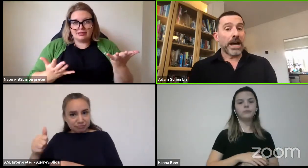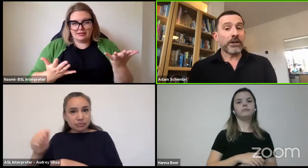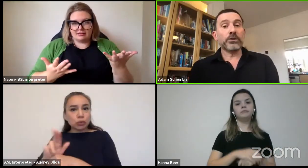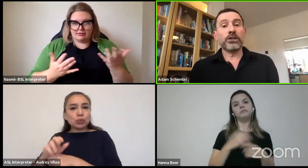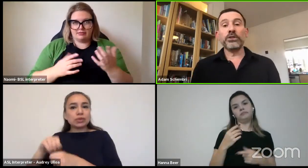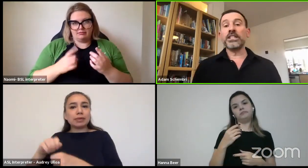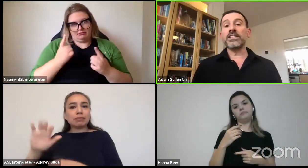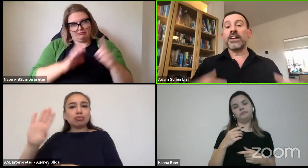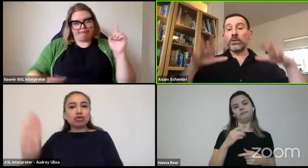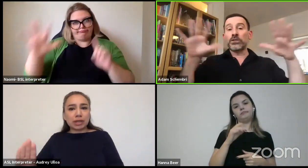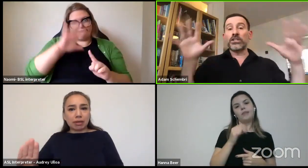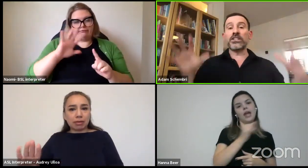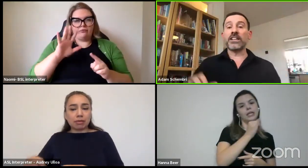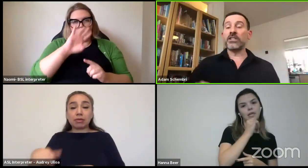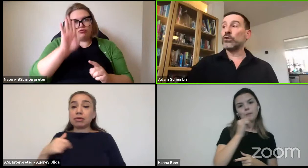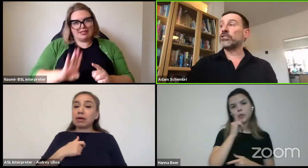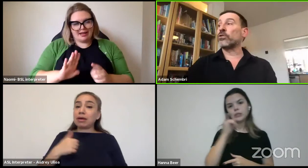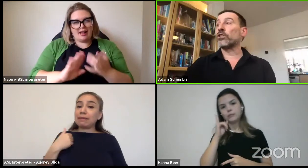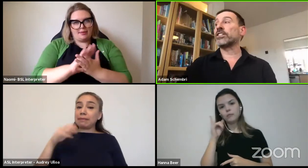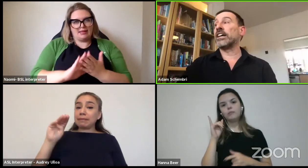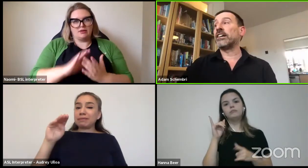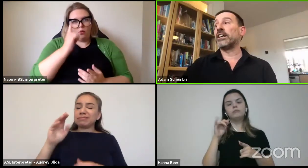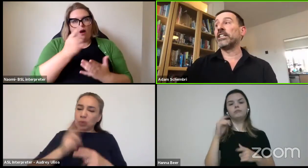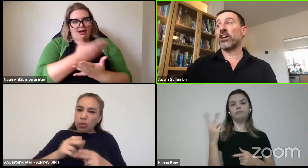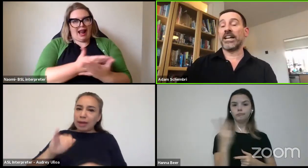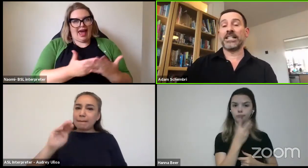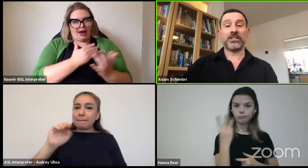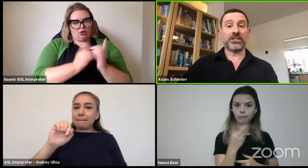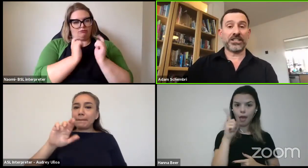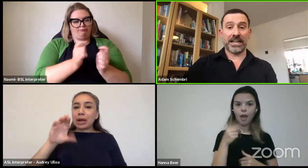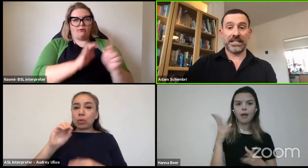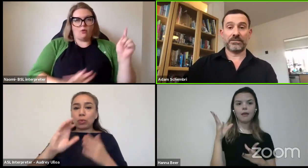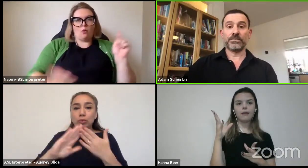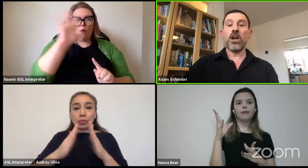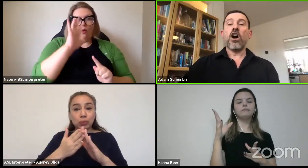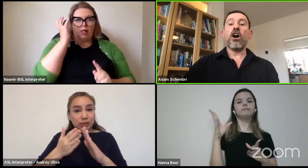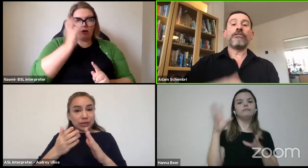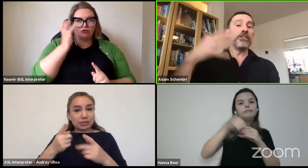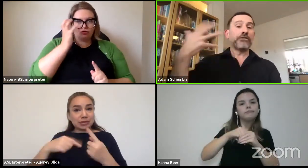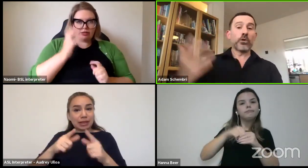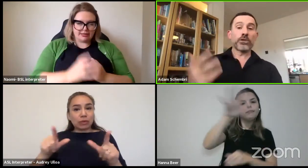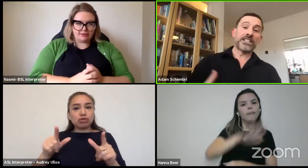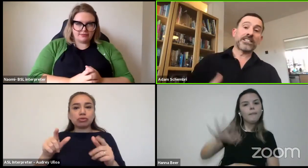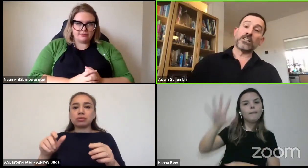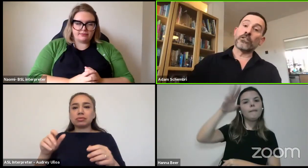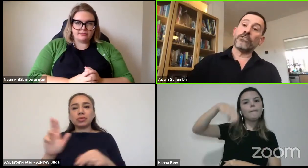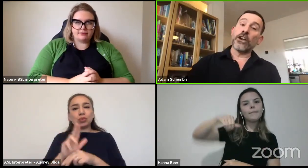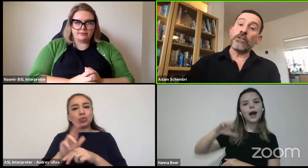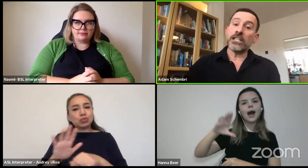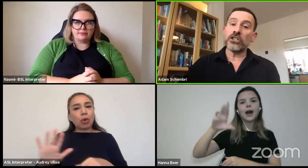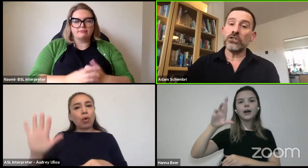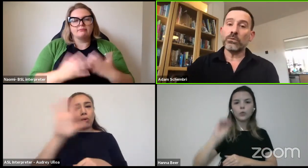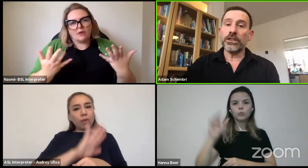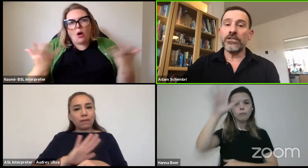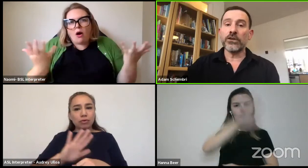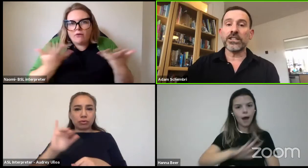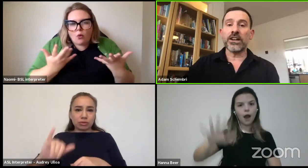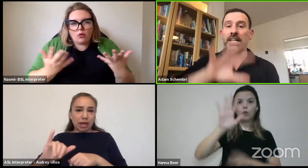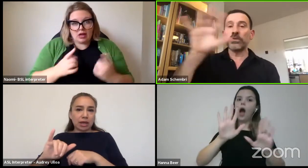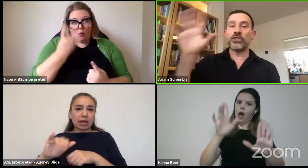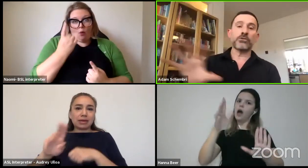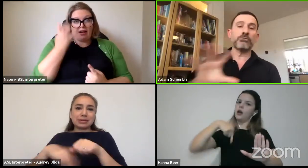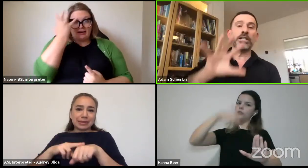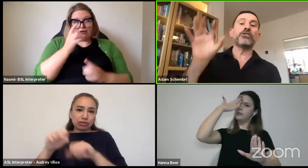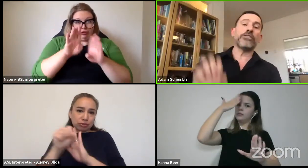call macro community sign languages. They're used across an entire nation state. Often, of course, there's a lot of variation within those